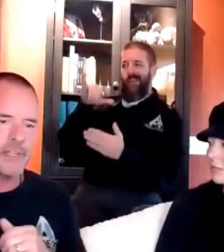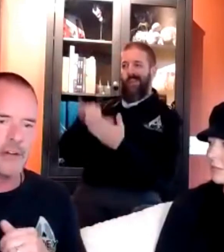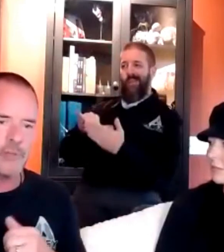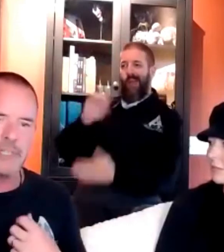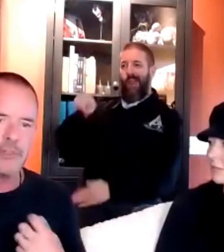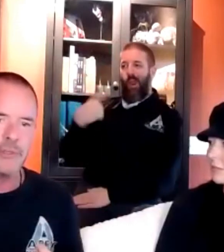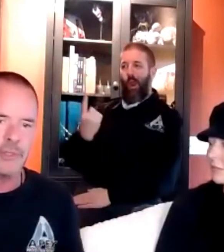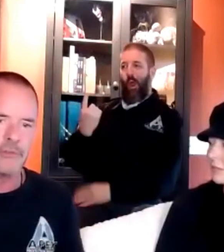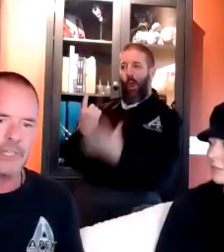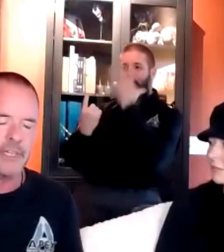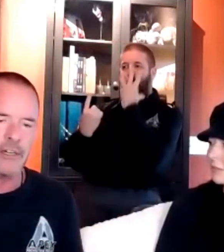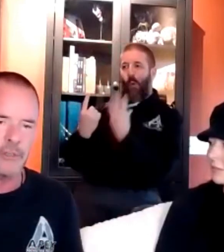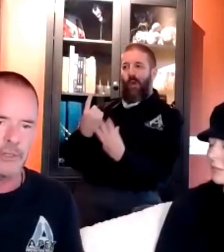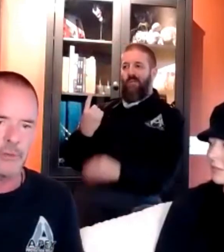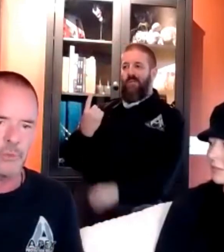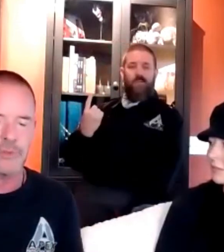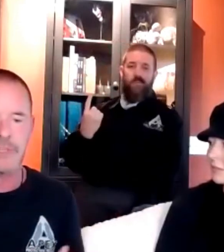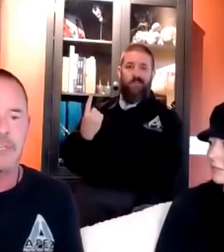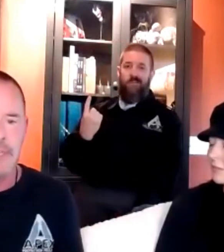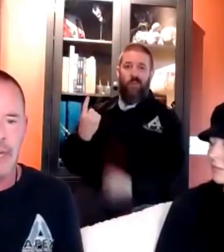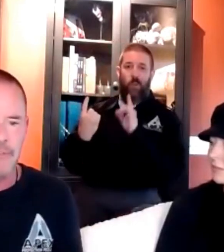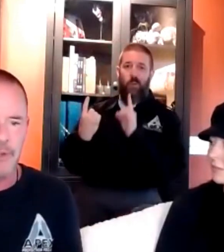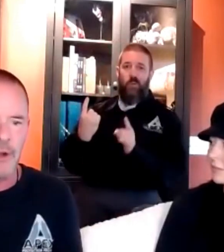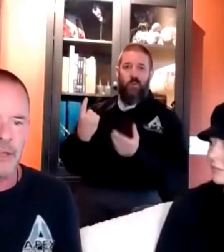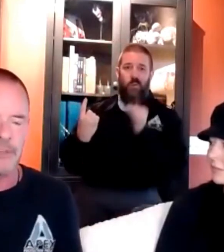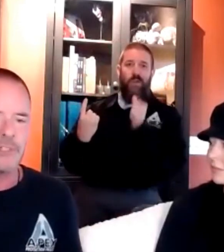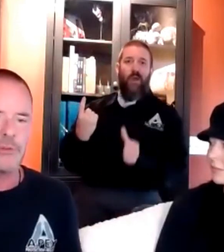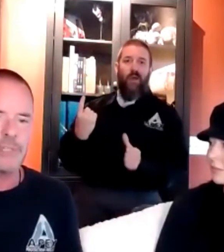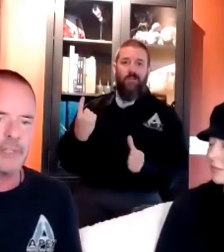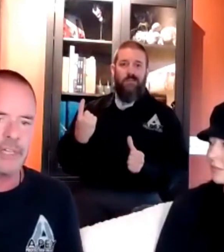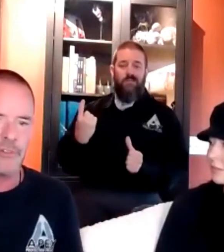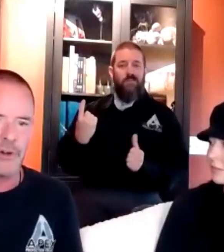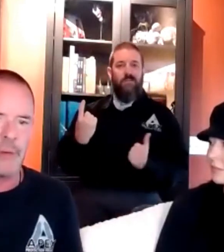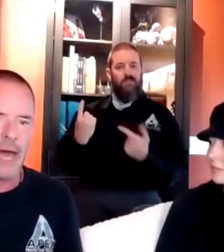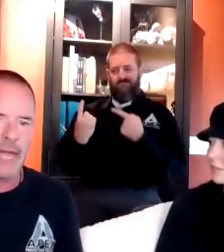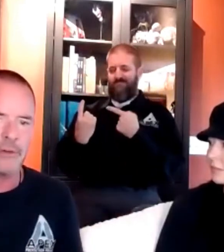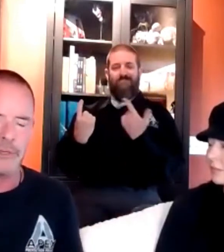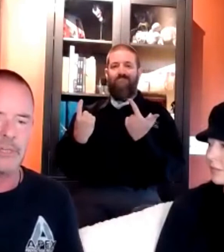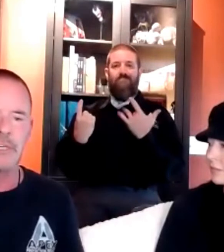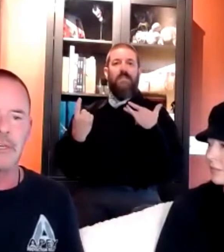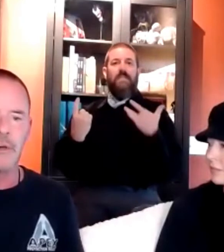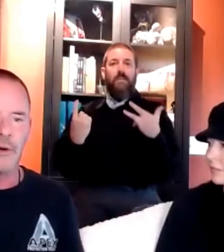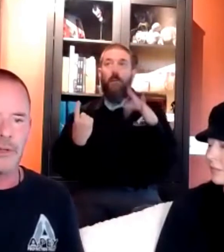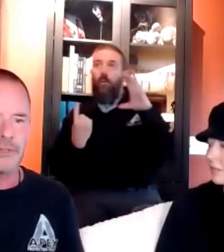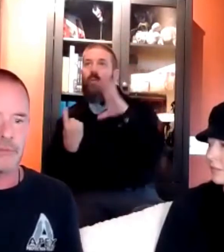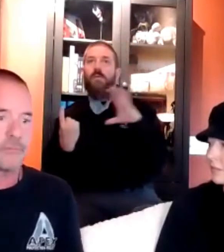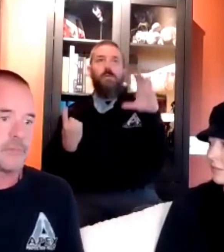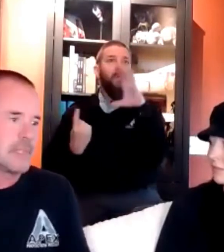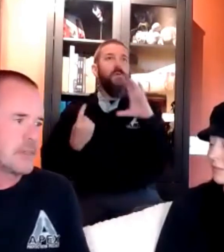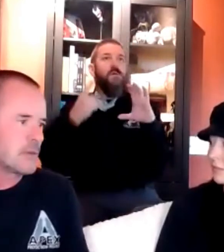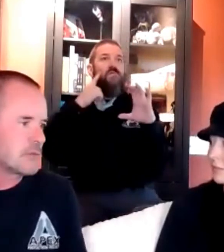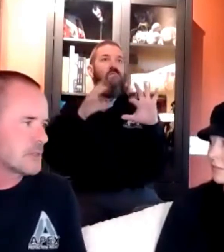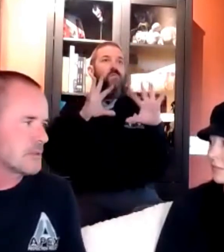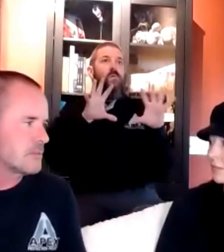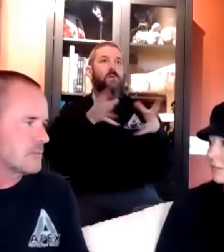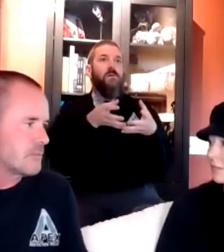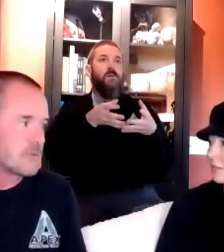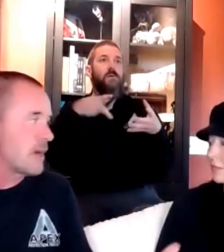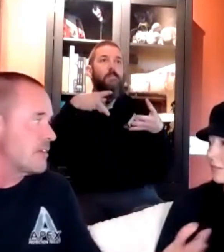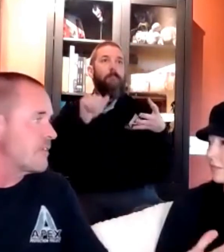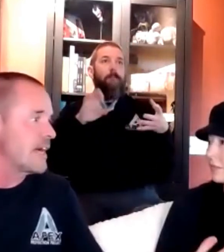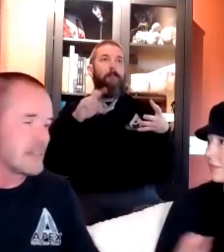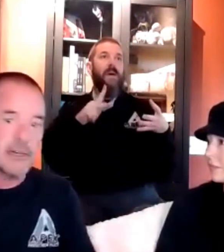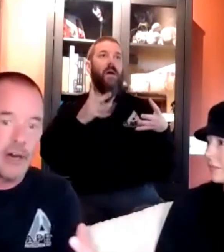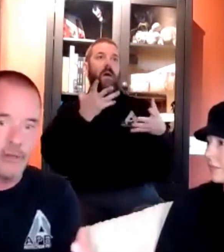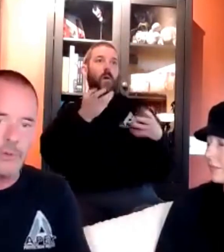And it's not really true. There really are no lone wolves. And if there are, they're usually looking for a pack or they're